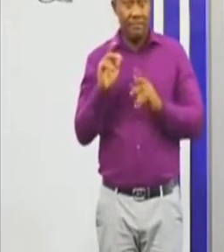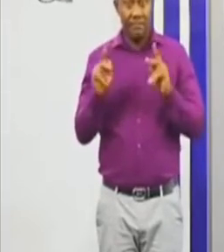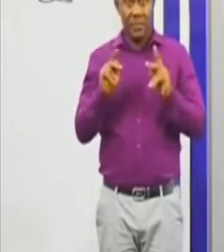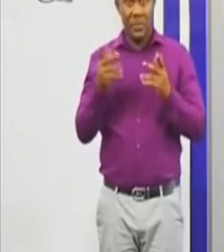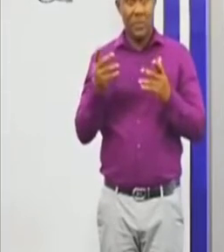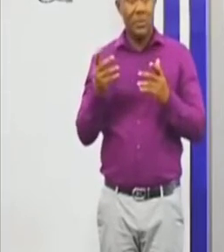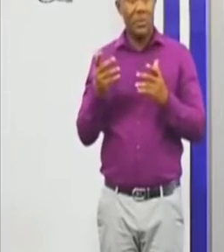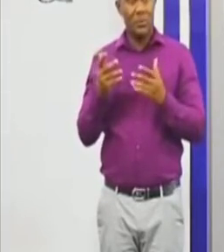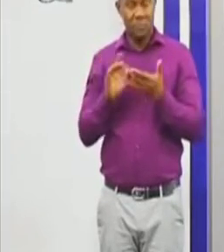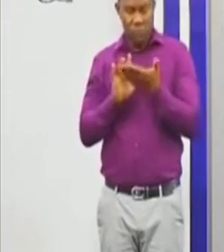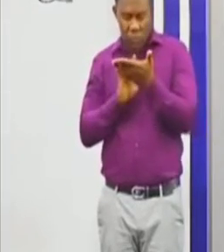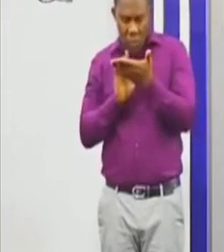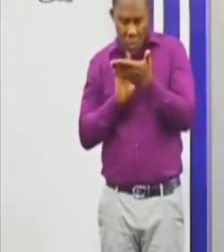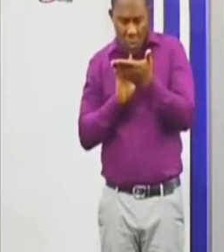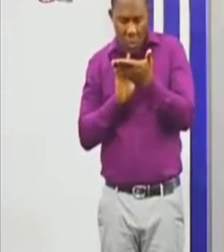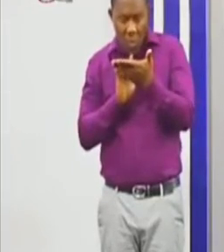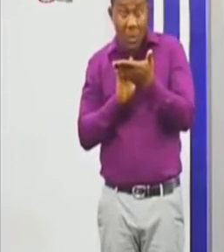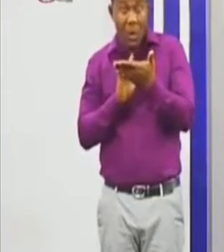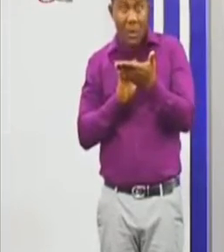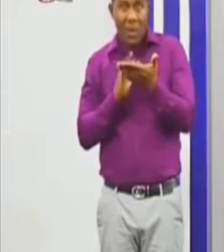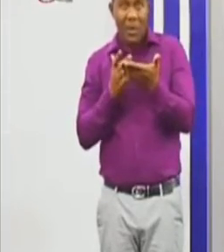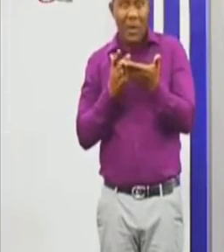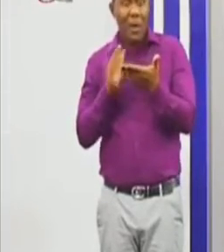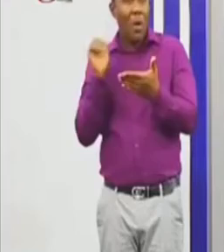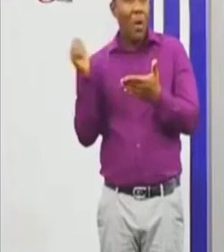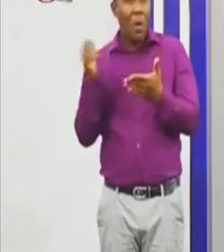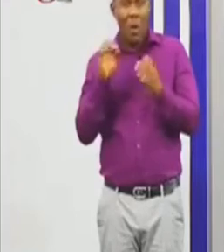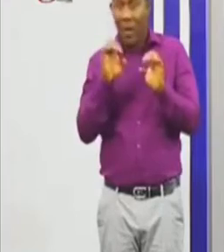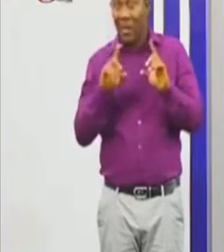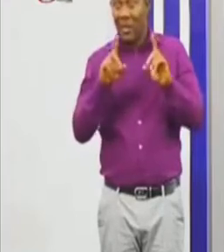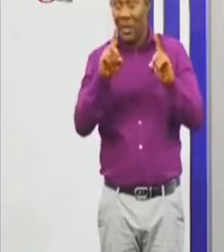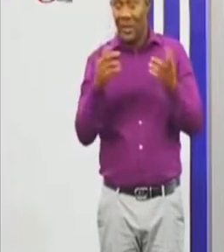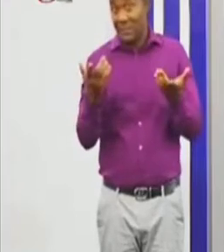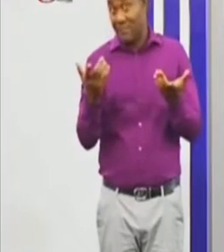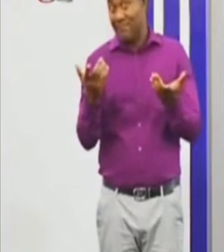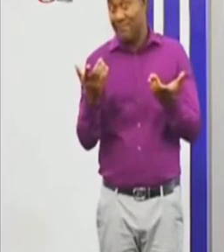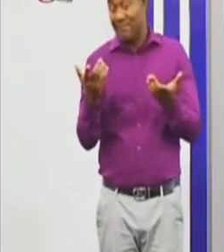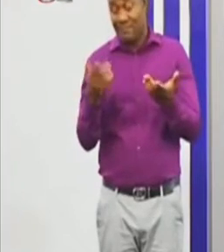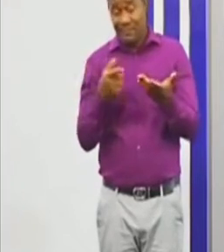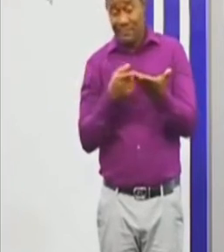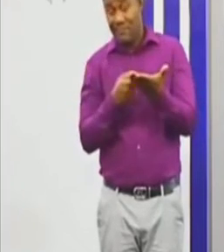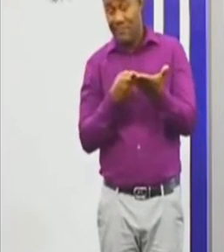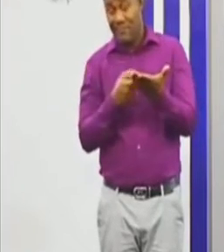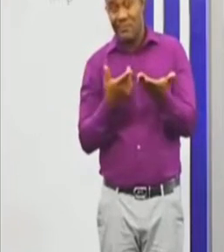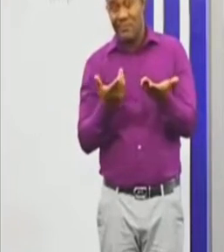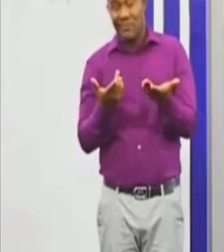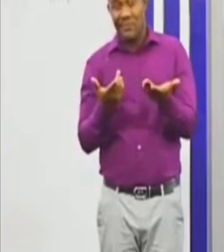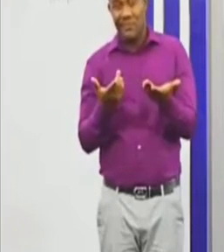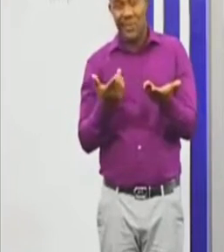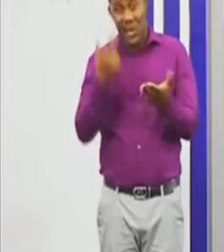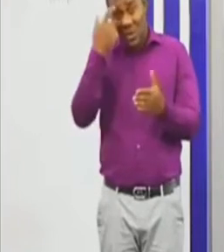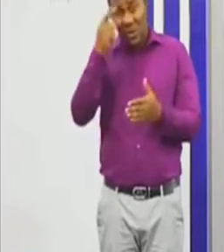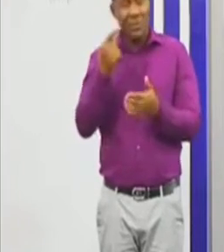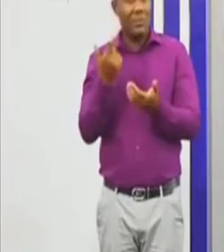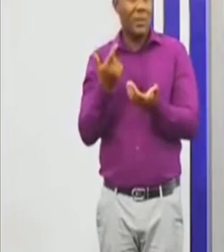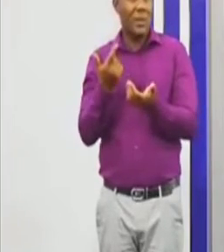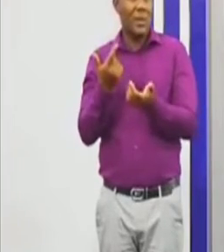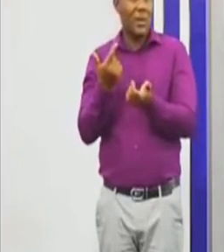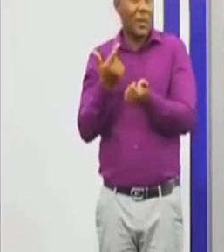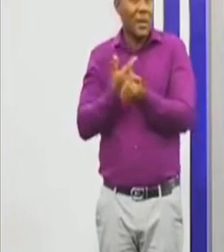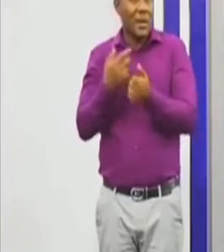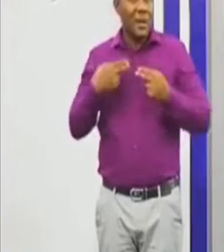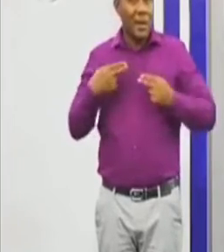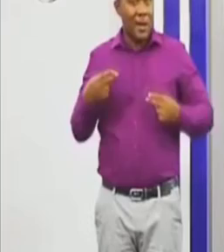who browse all educational sites and all websites for the Ghana Health Service and